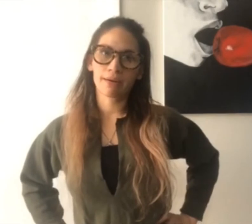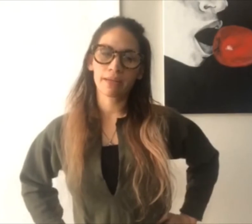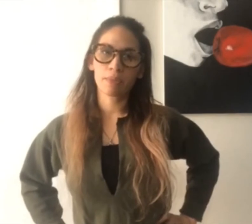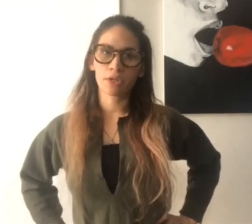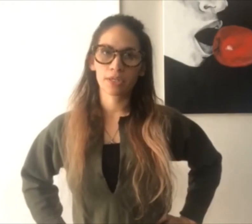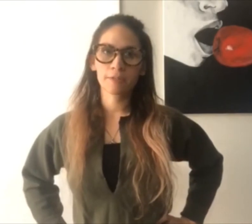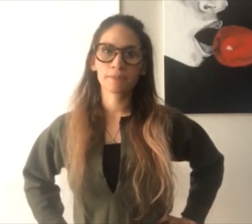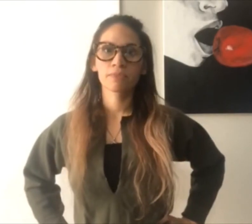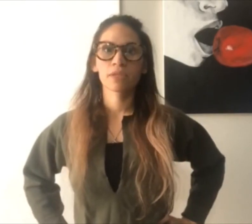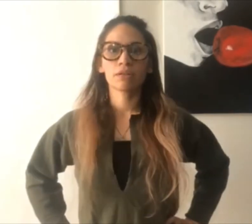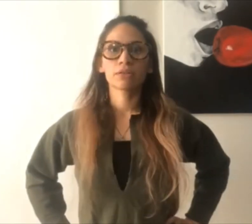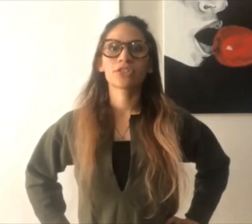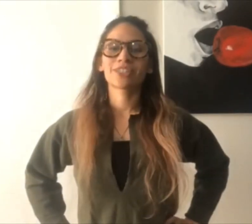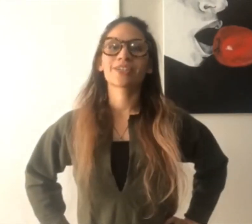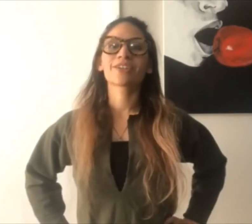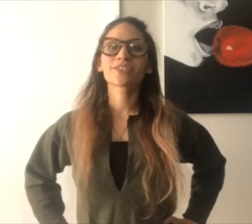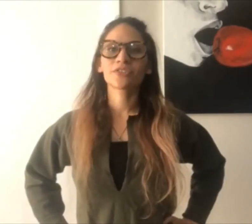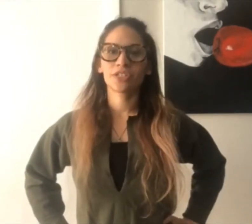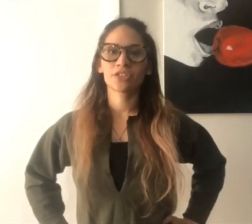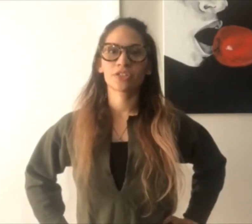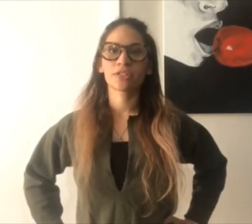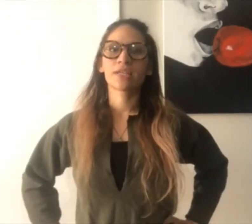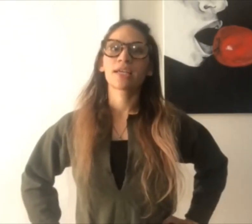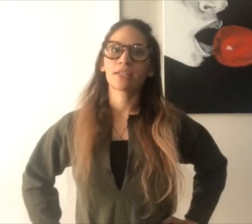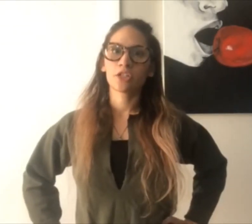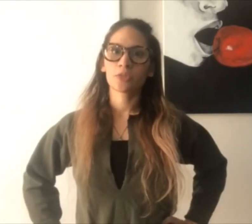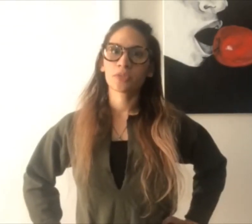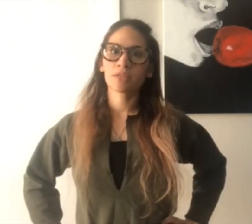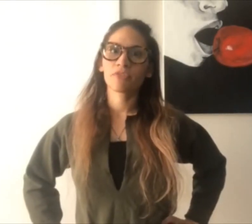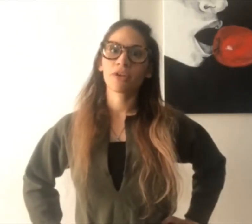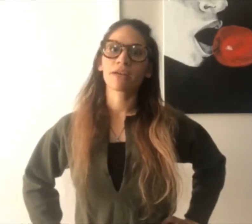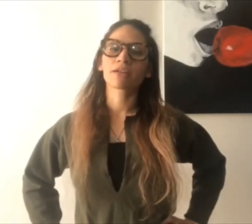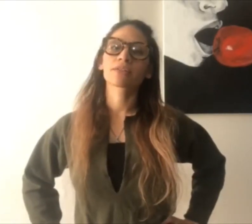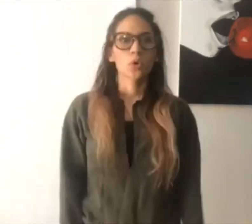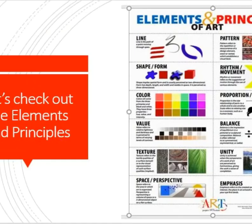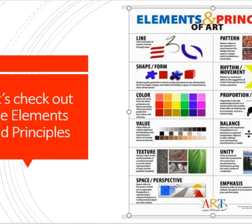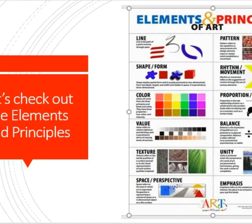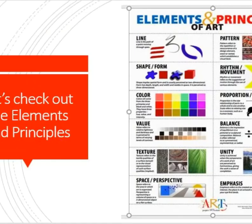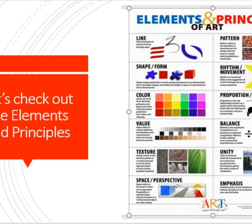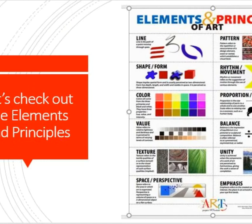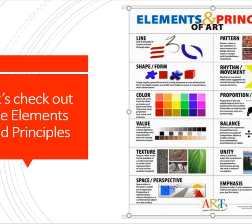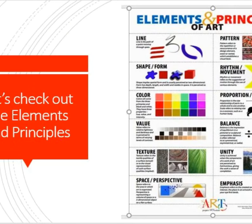in America. She is also featured in the Hughes Museum of Fine Arts.